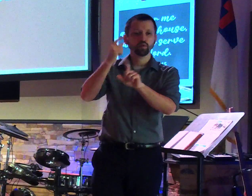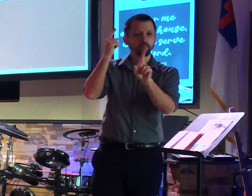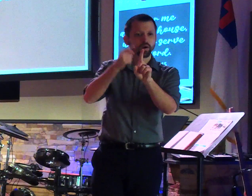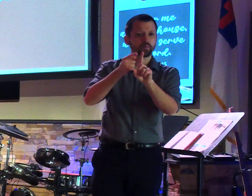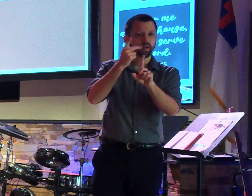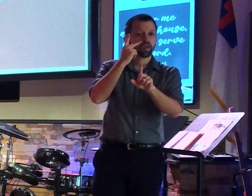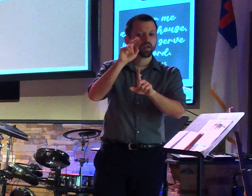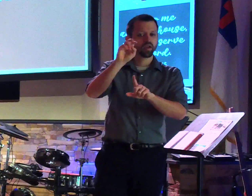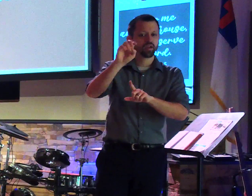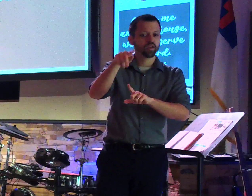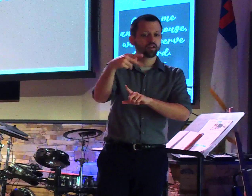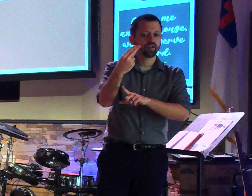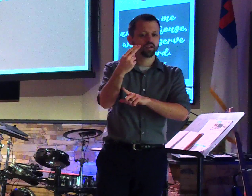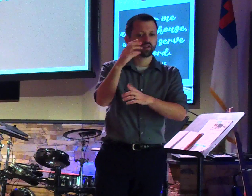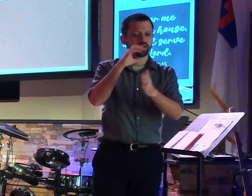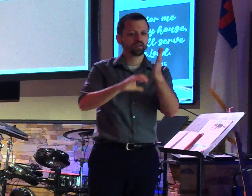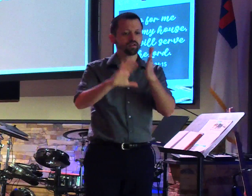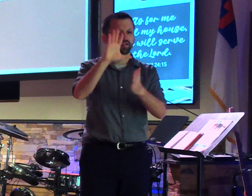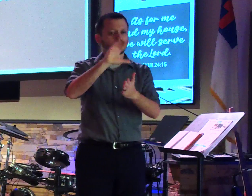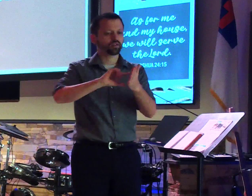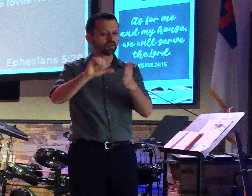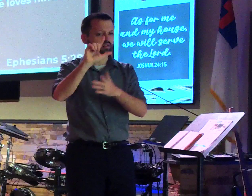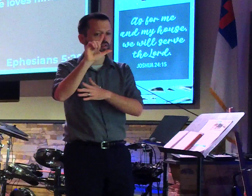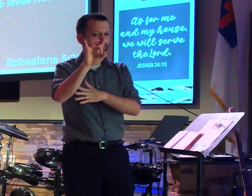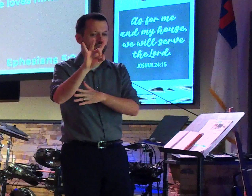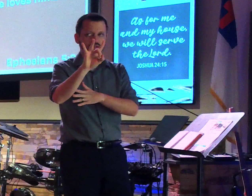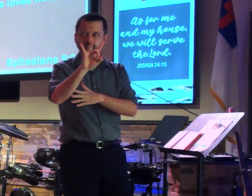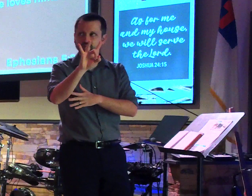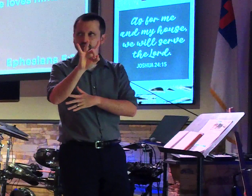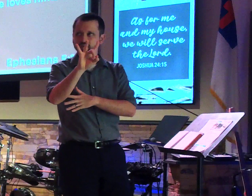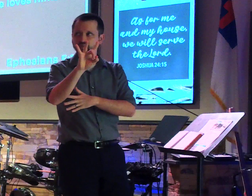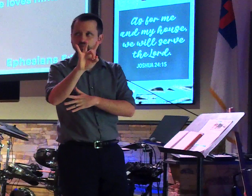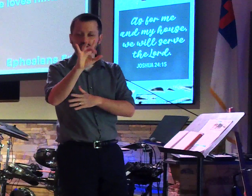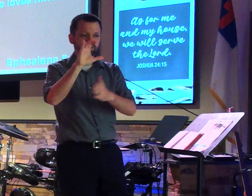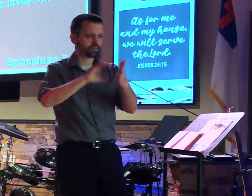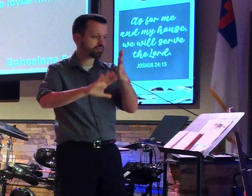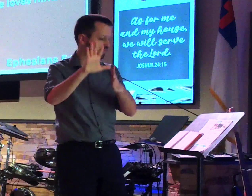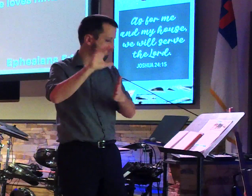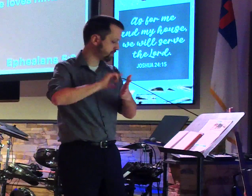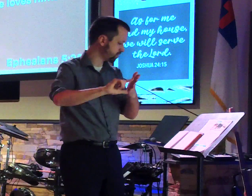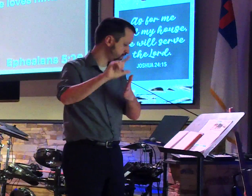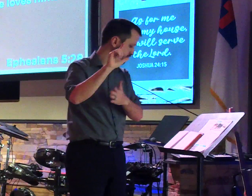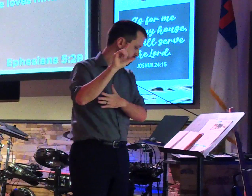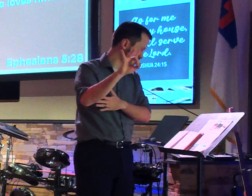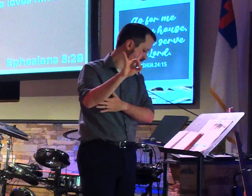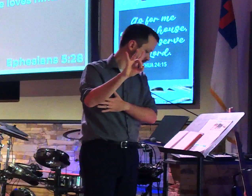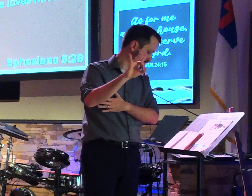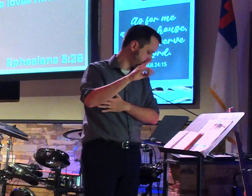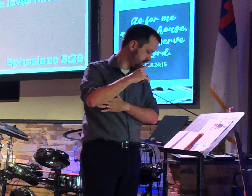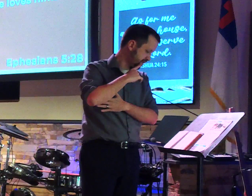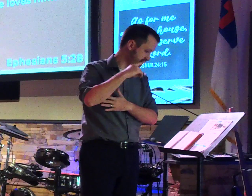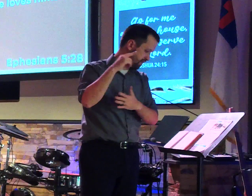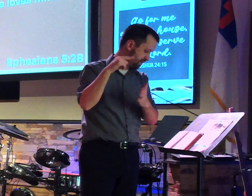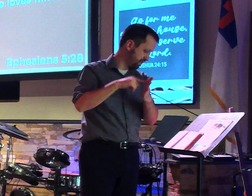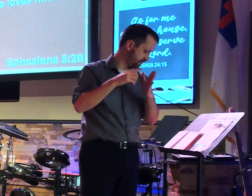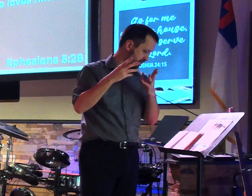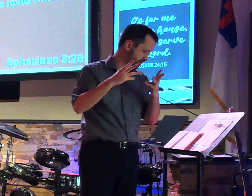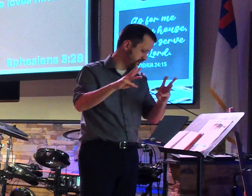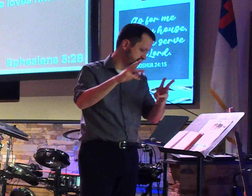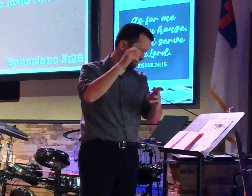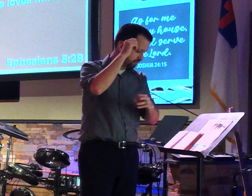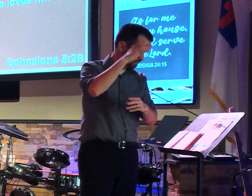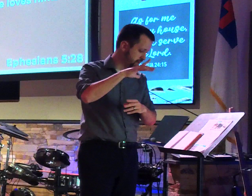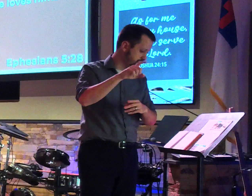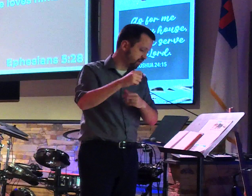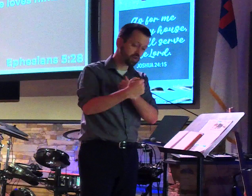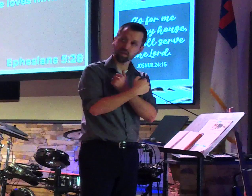Ephesians 5:28. Everybody go back there, and let's read a few verses here. Ephesians 5:28 says, In this way, men ought to love